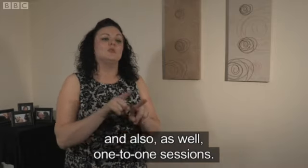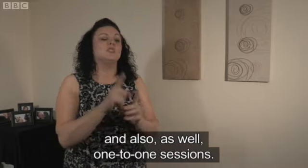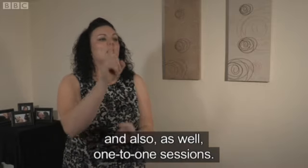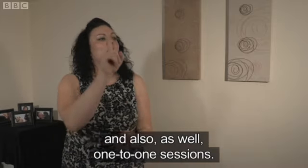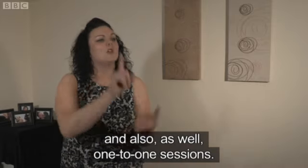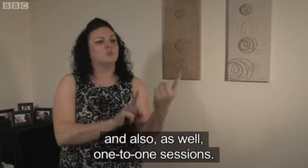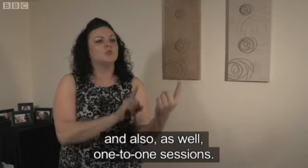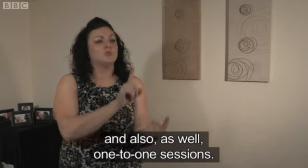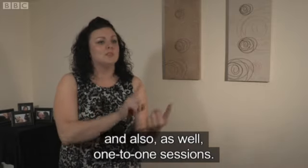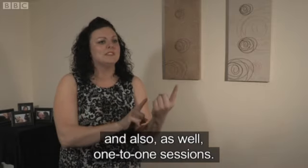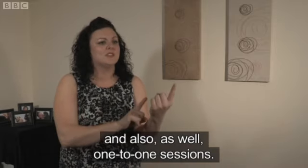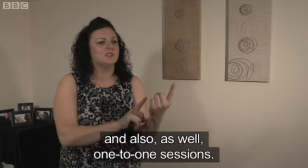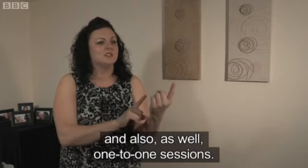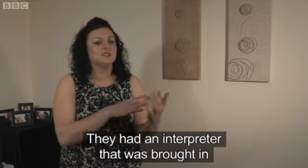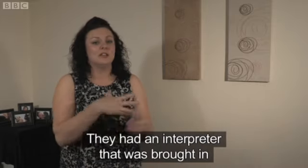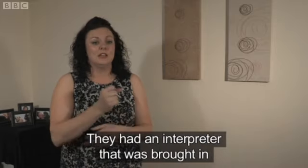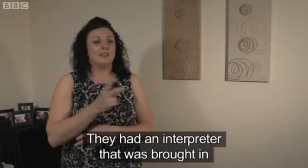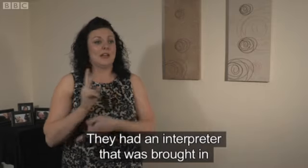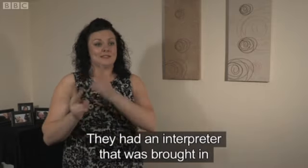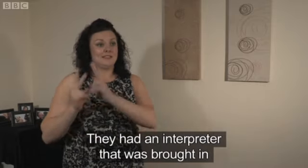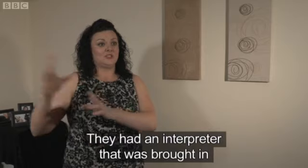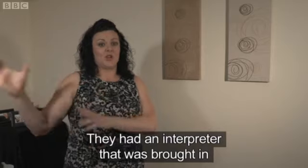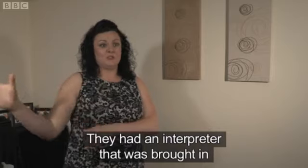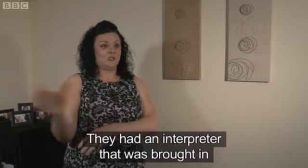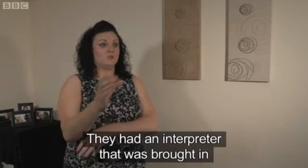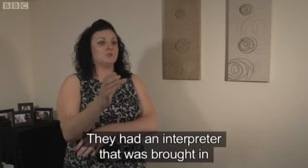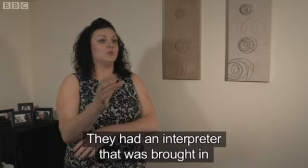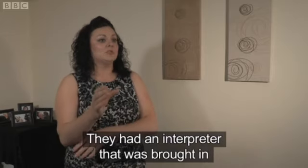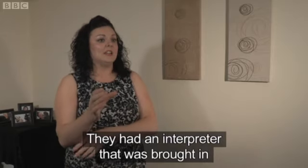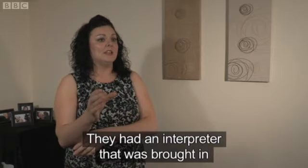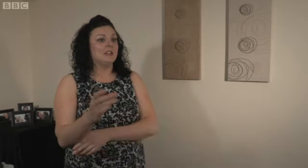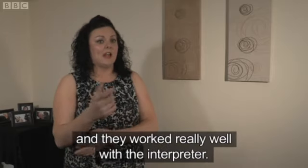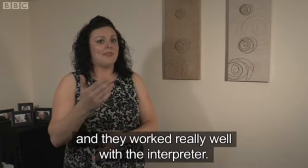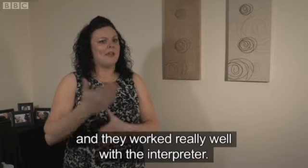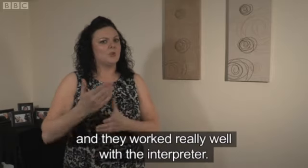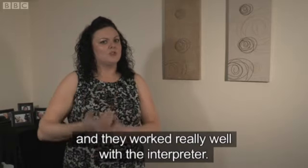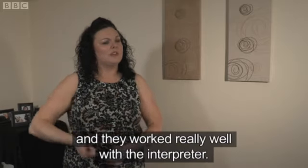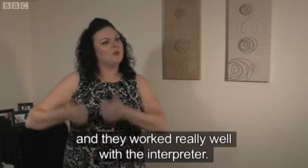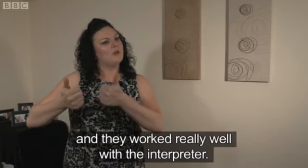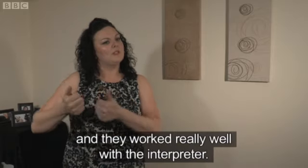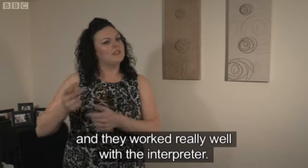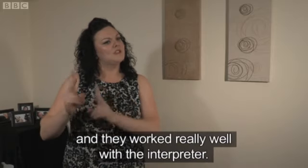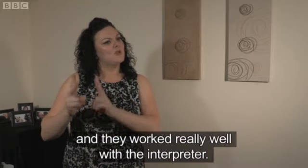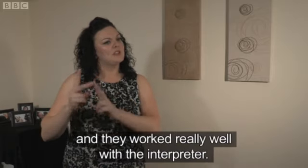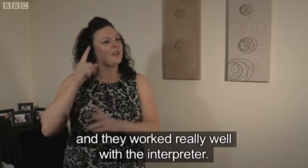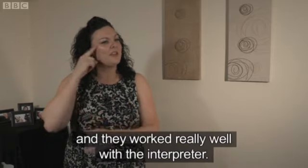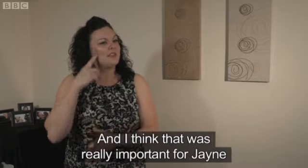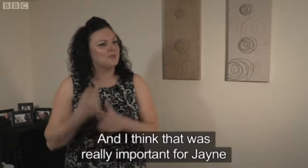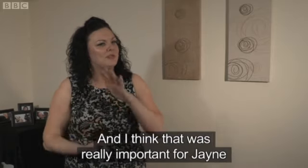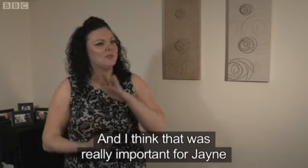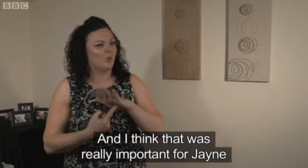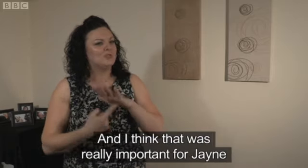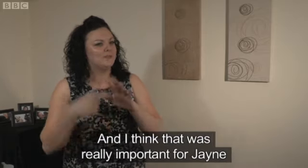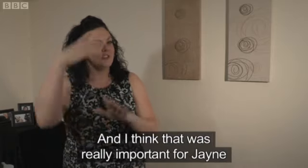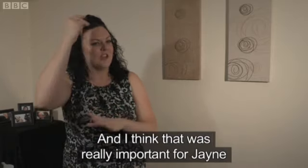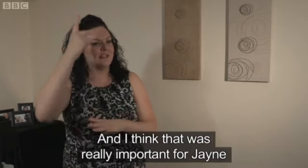well at one-to-one sessions. They had an interpreter that was brought in, and they worked really well with the interpreter, and I think that was really important for Jayne to